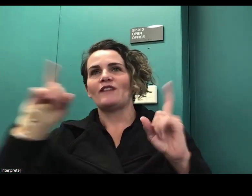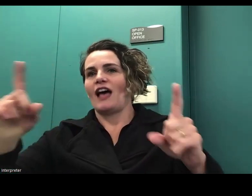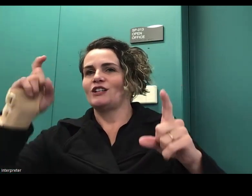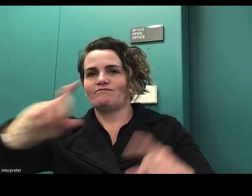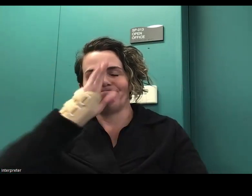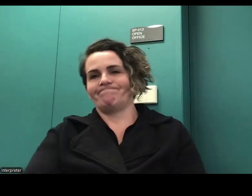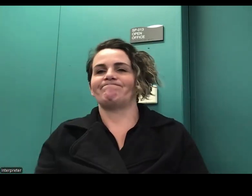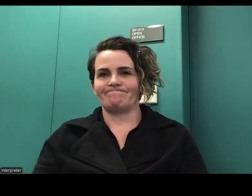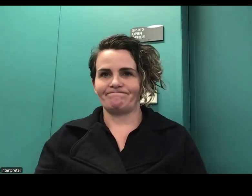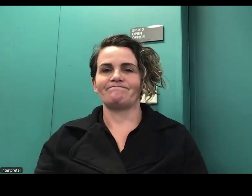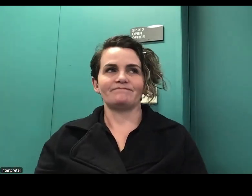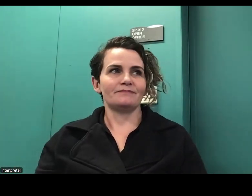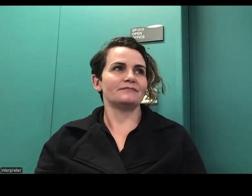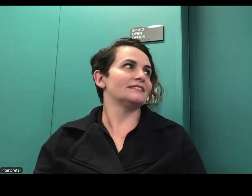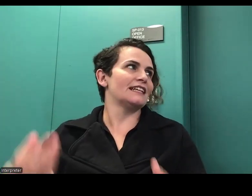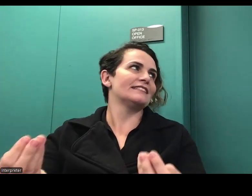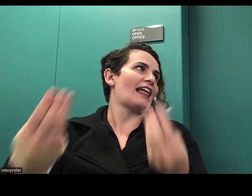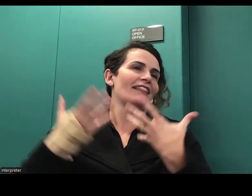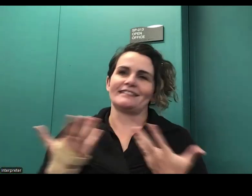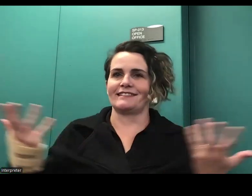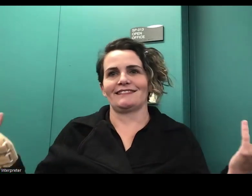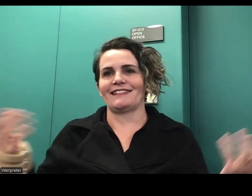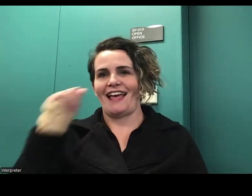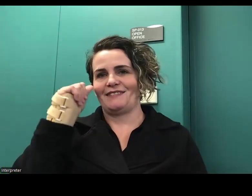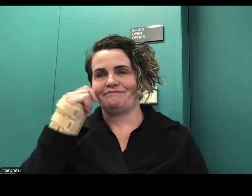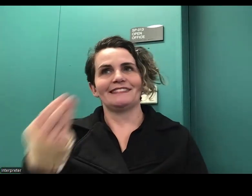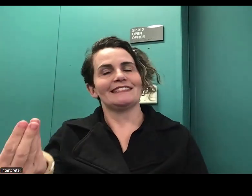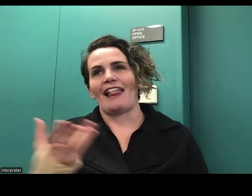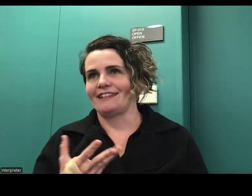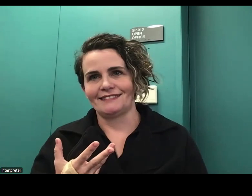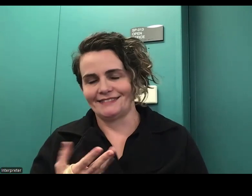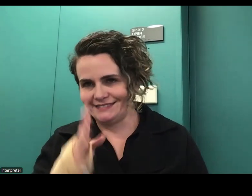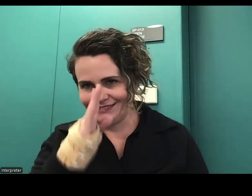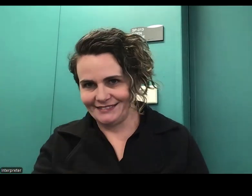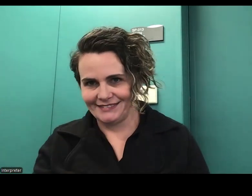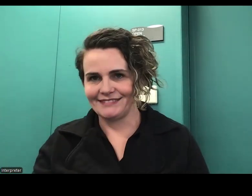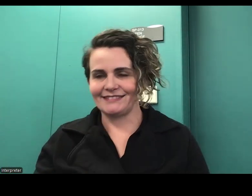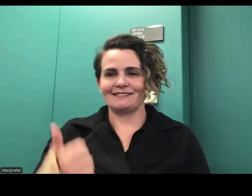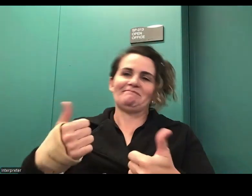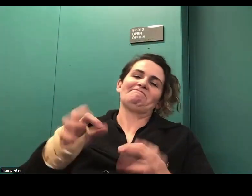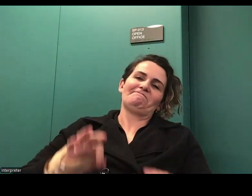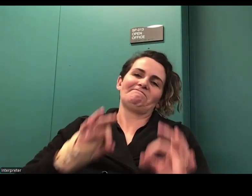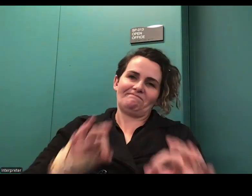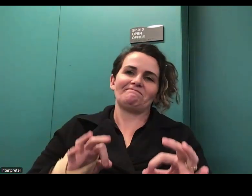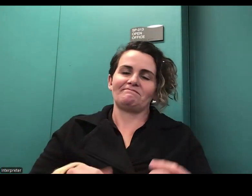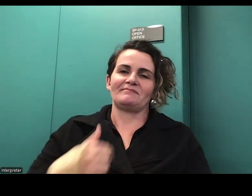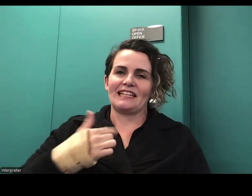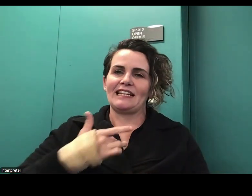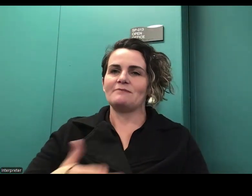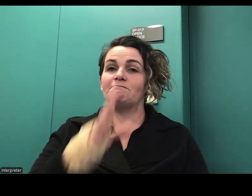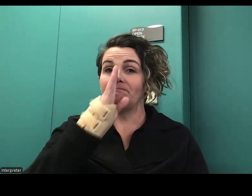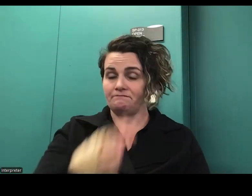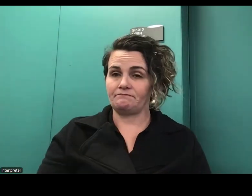up and Straight up. Yeah, just tell us what it is. Okay. So, well, that's good because I'm a very straightforward person.